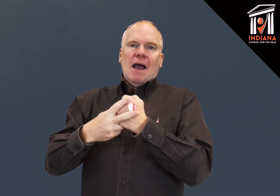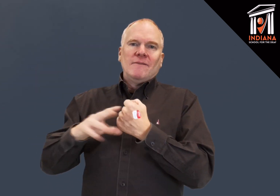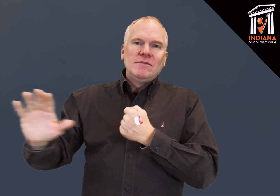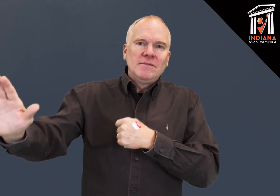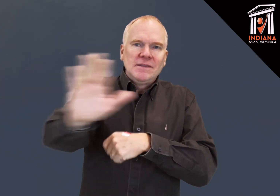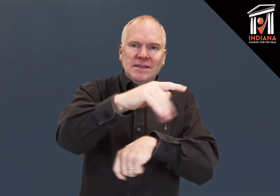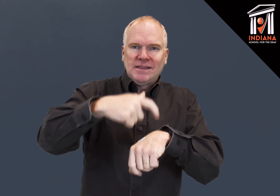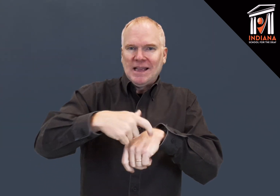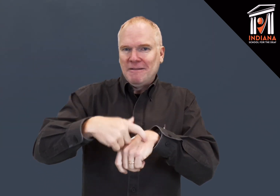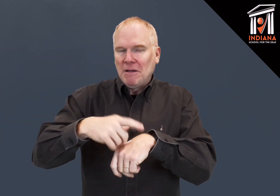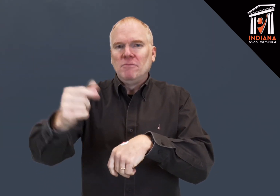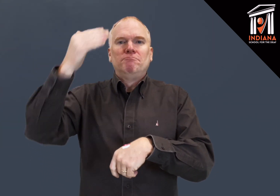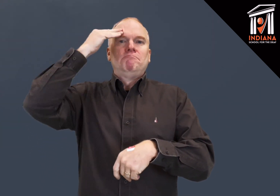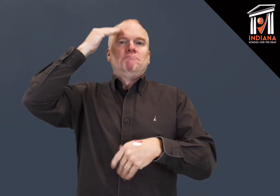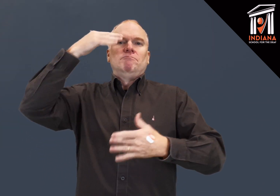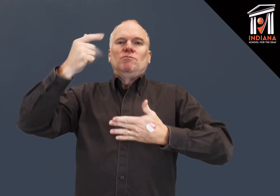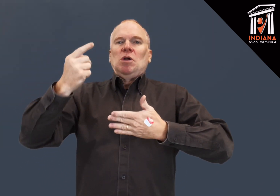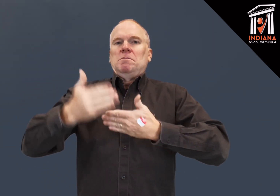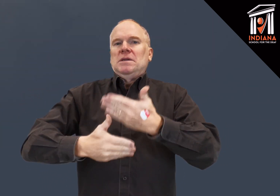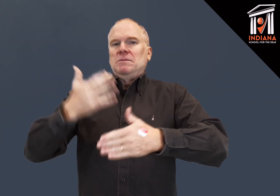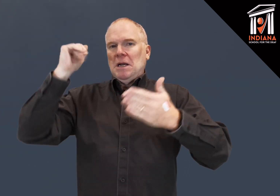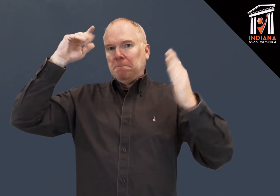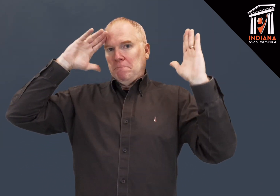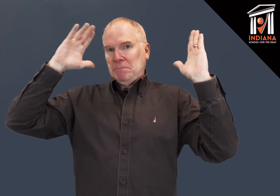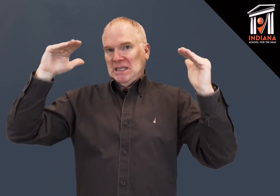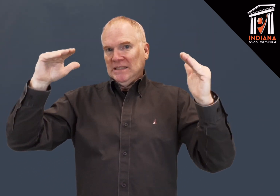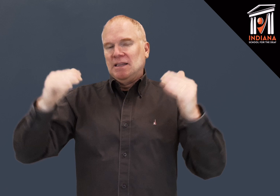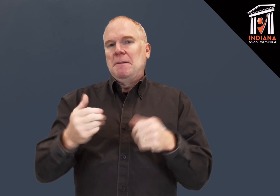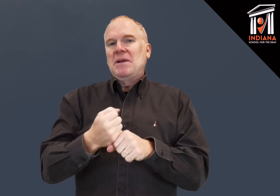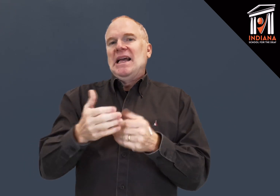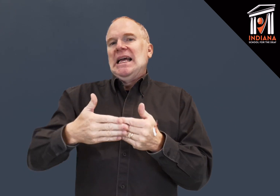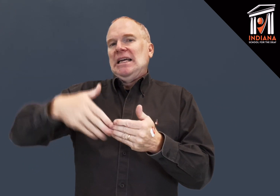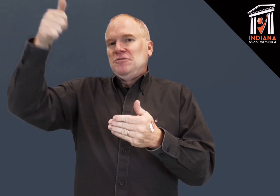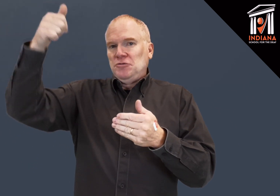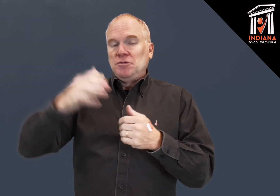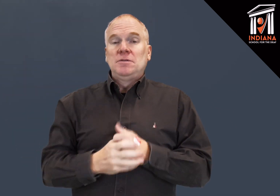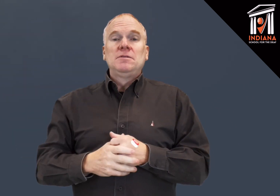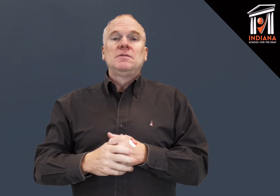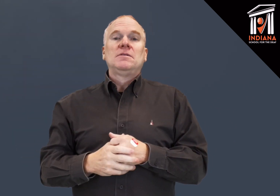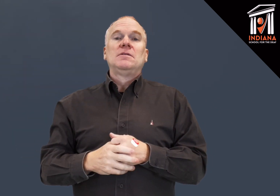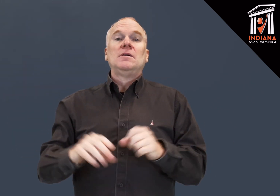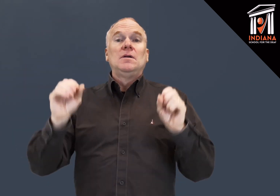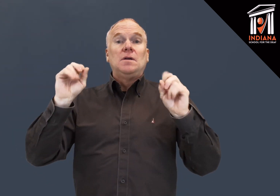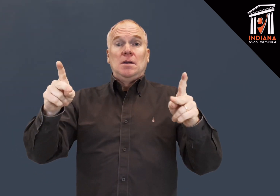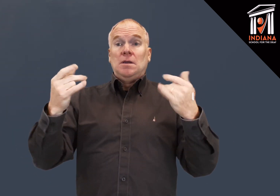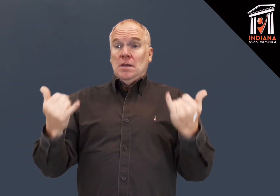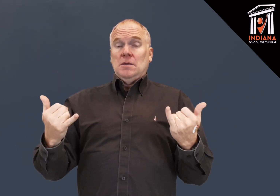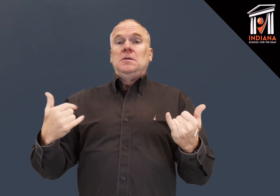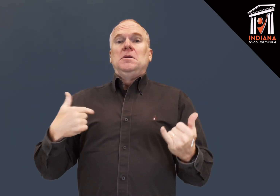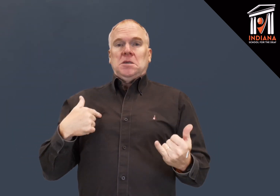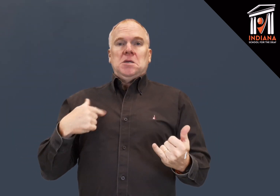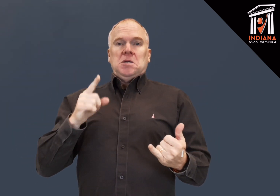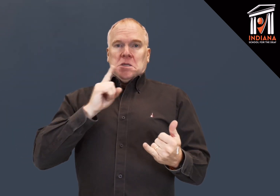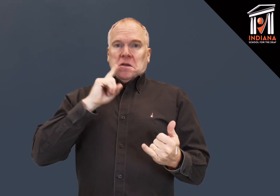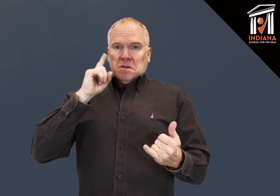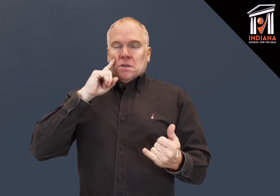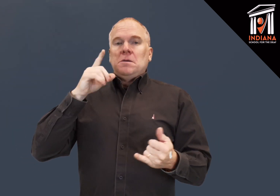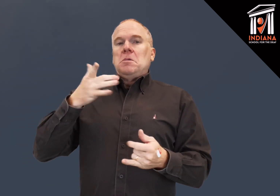language. So this is really more for our deaf community so that they can understand the process and make it more fluid for them.